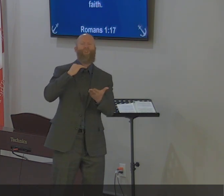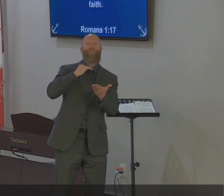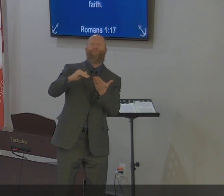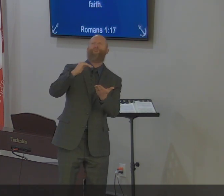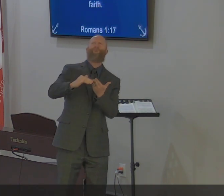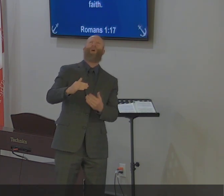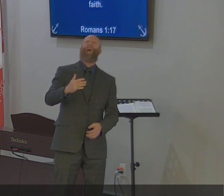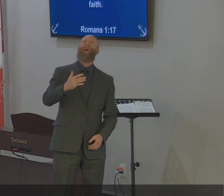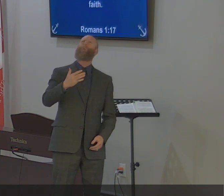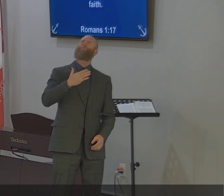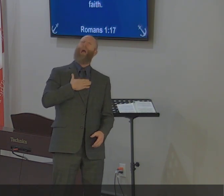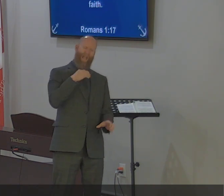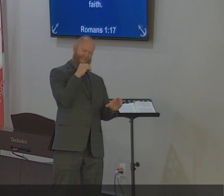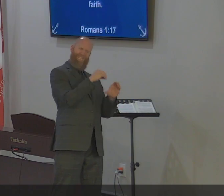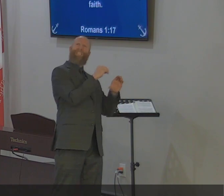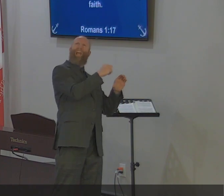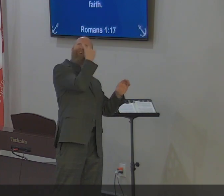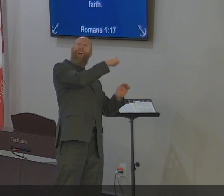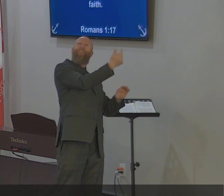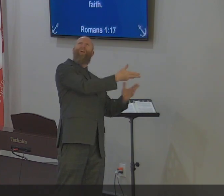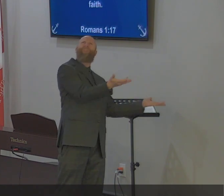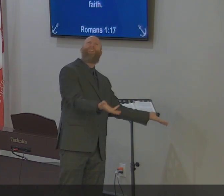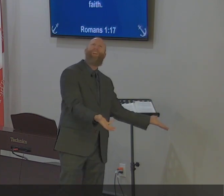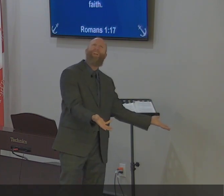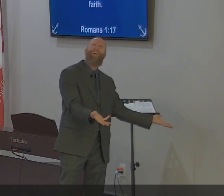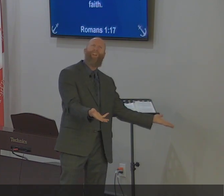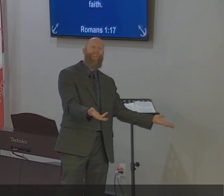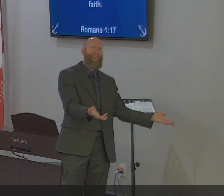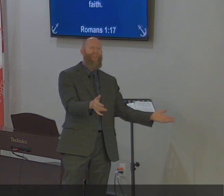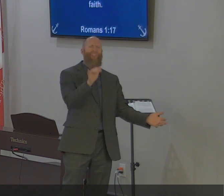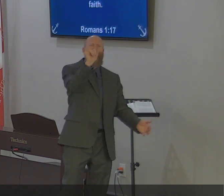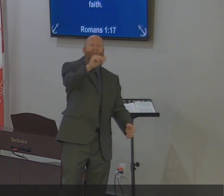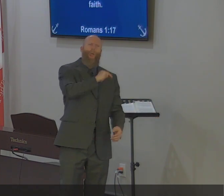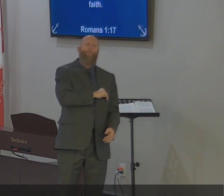it. Well, I mean, the church really doesn't need the money.